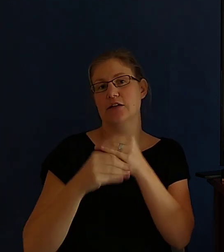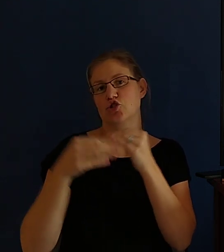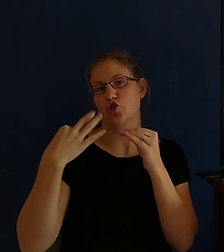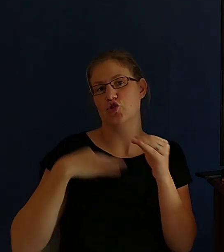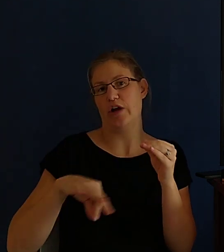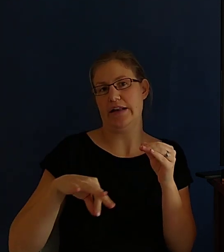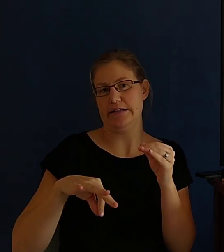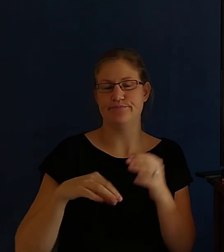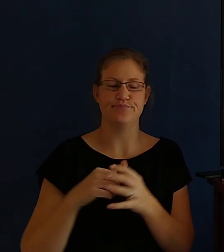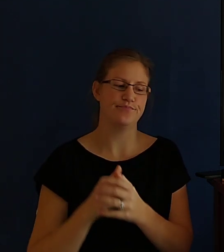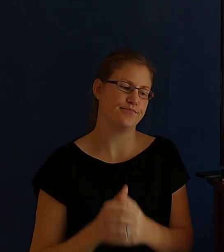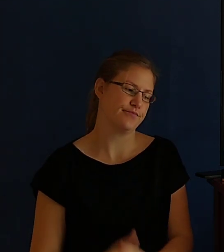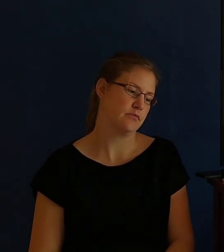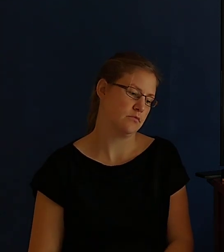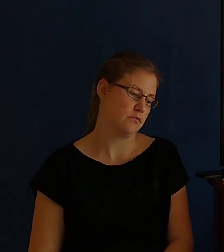before the end of the day.